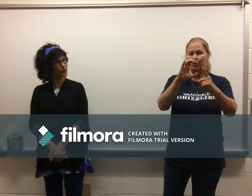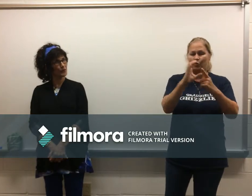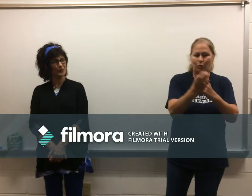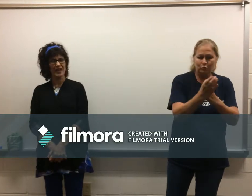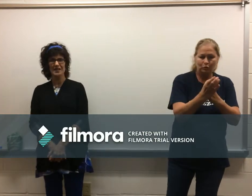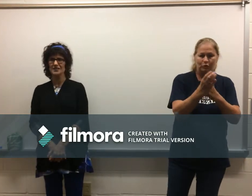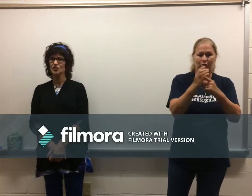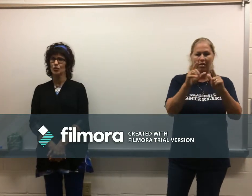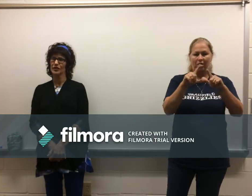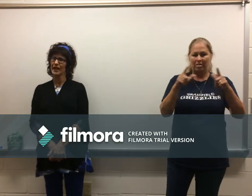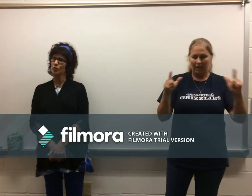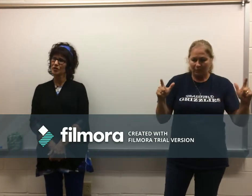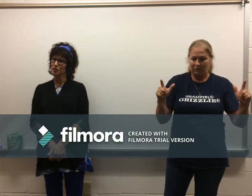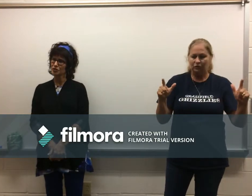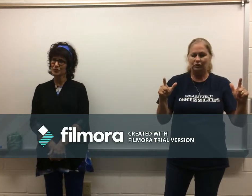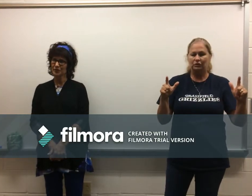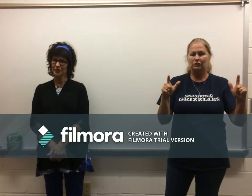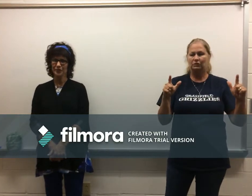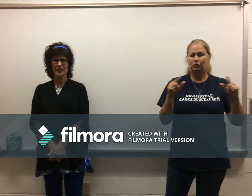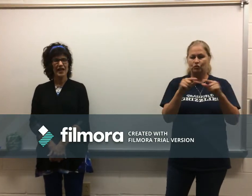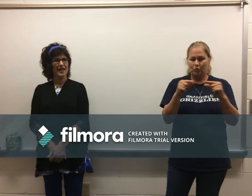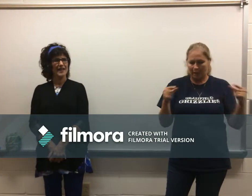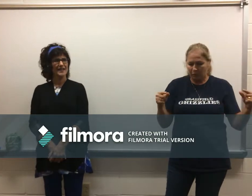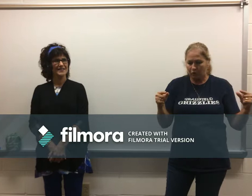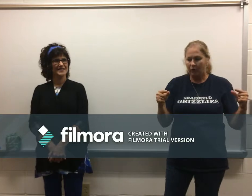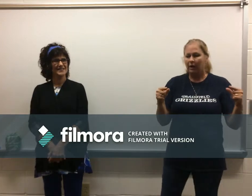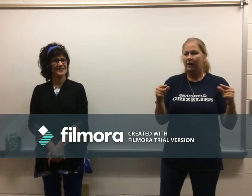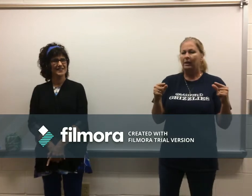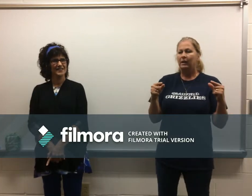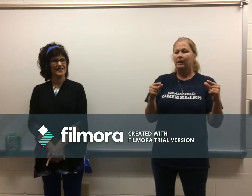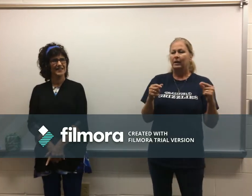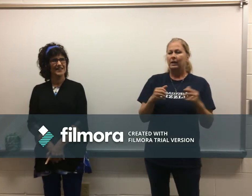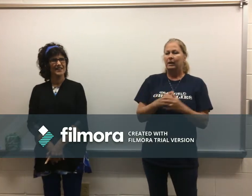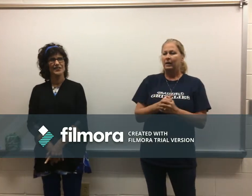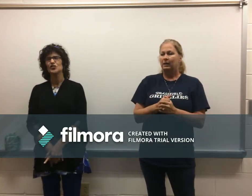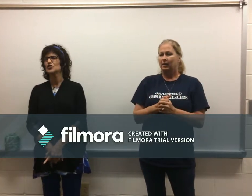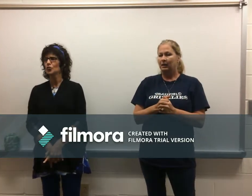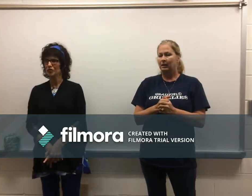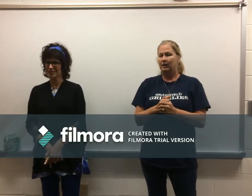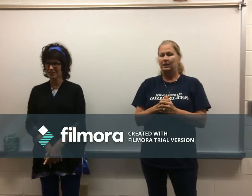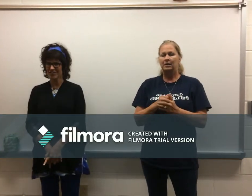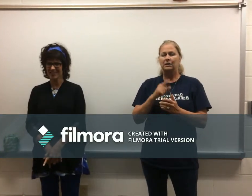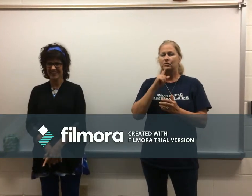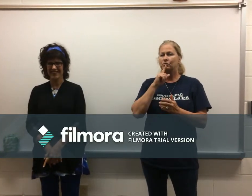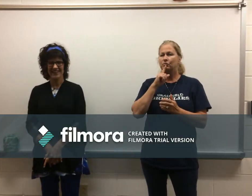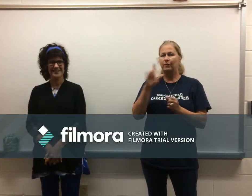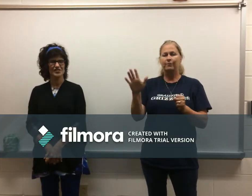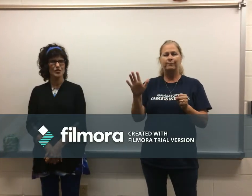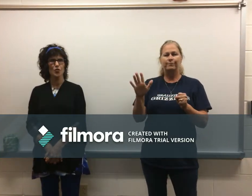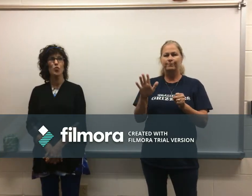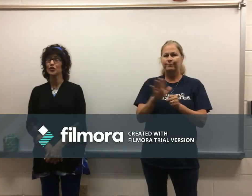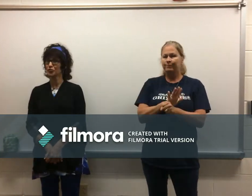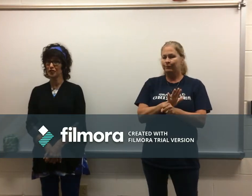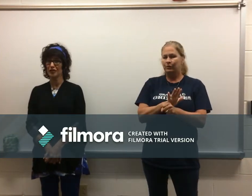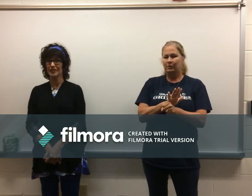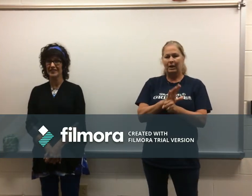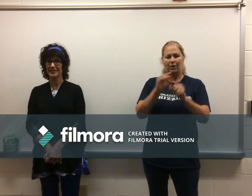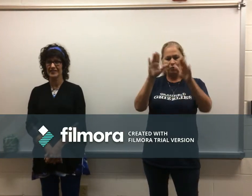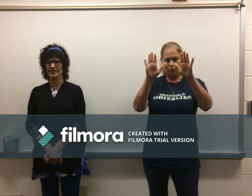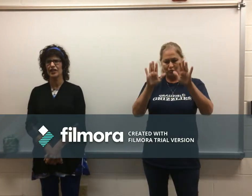grammar, has its own language, and it is so rich and so wonderful that